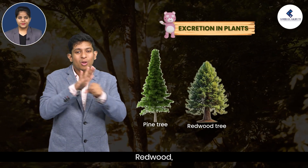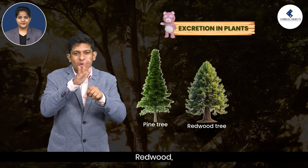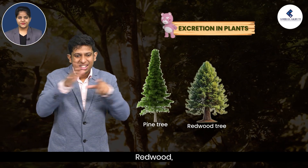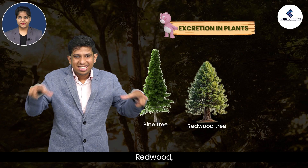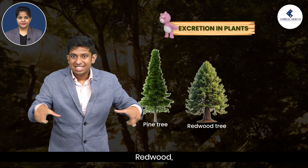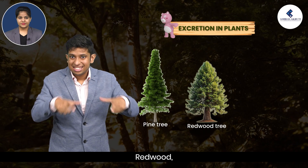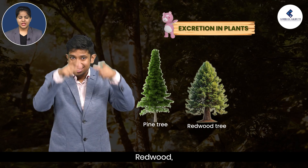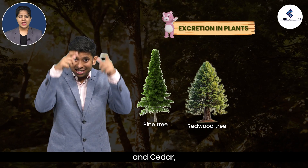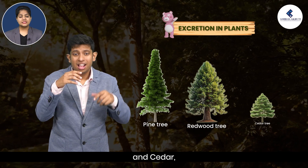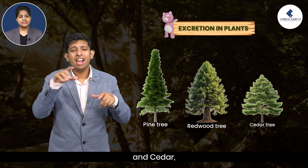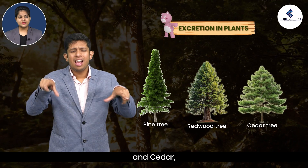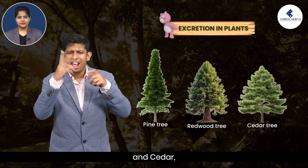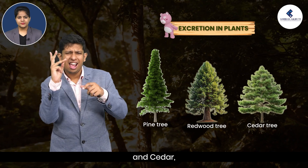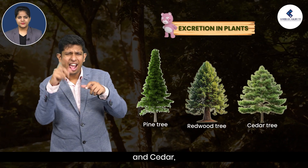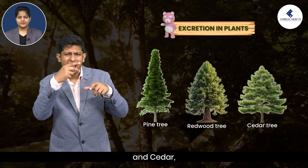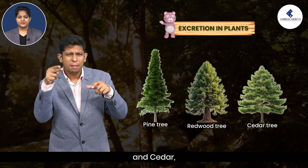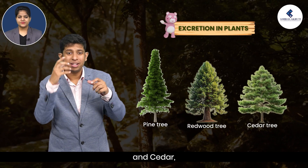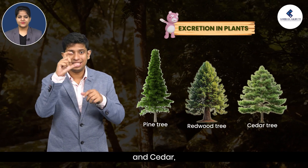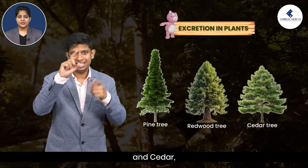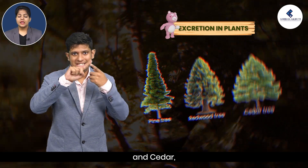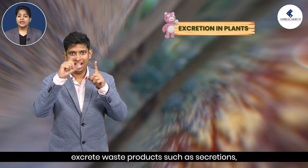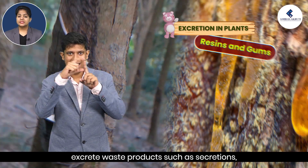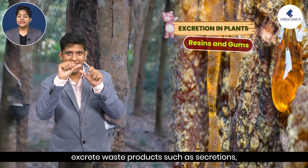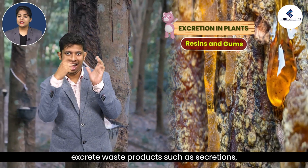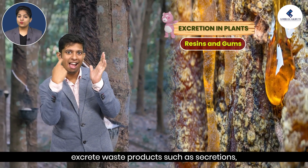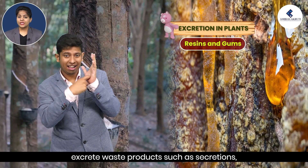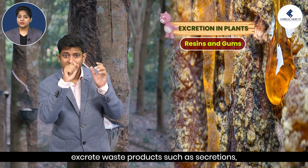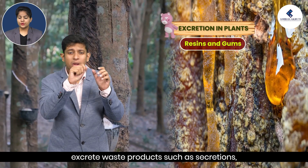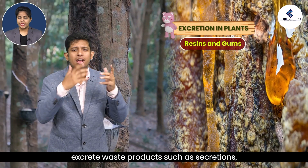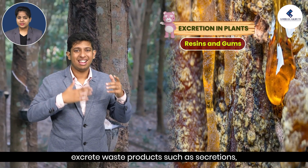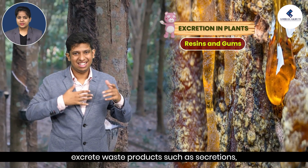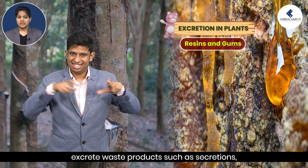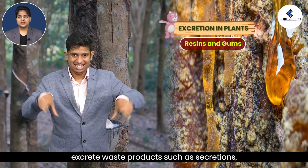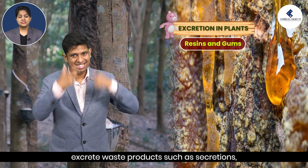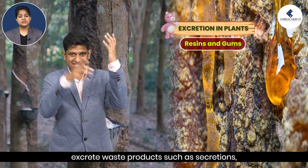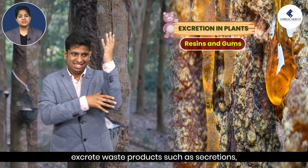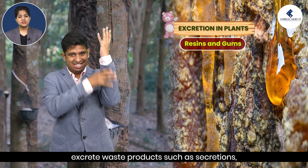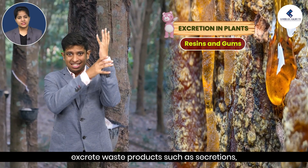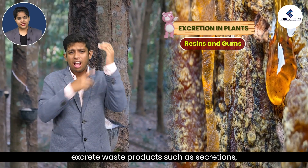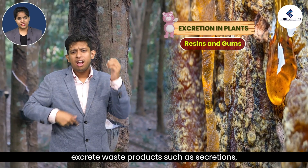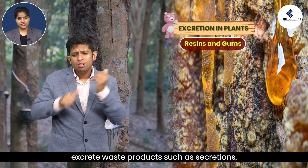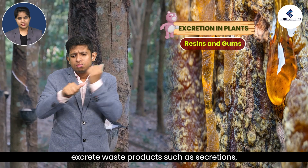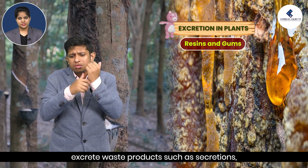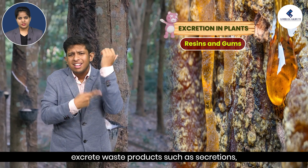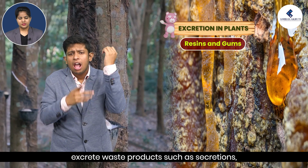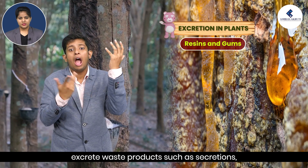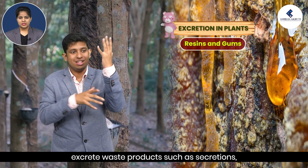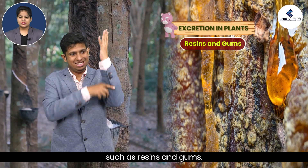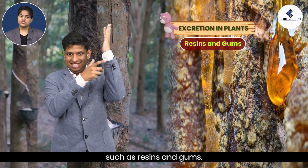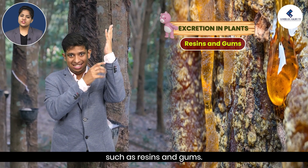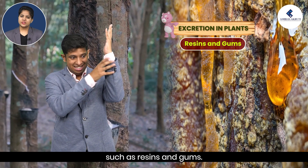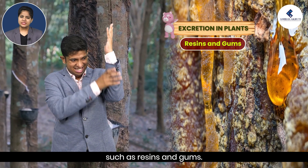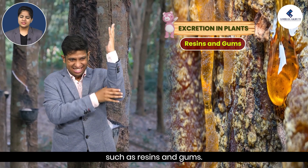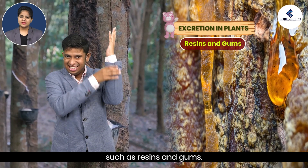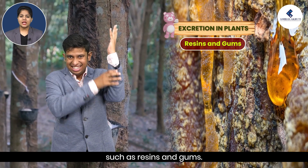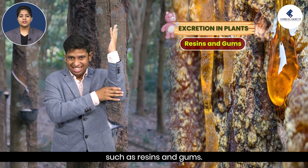redwood, and cedar, excrete waste products such as secretions,